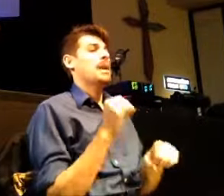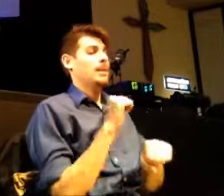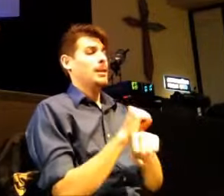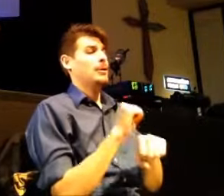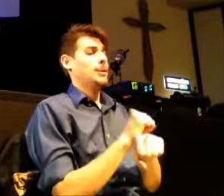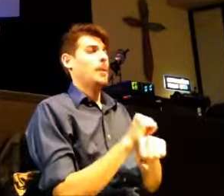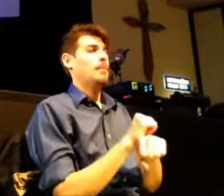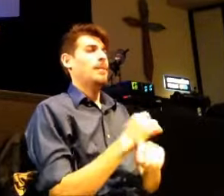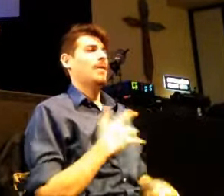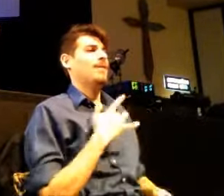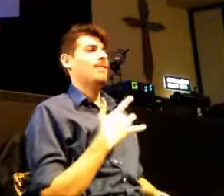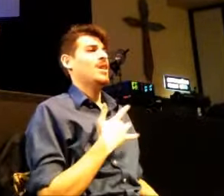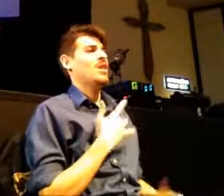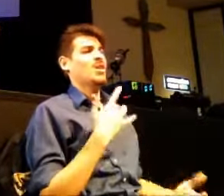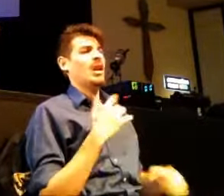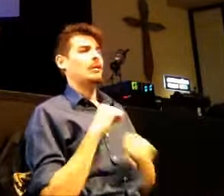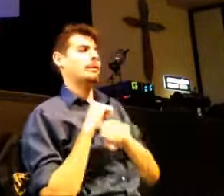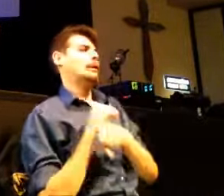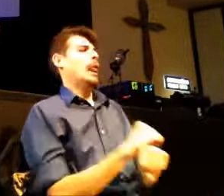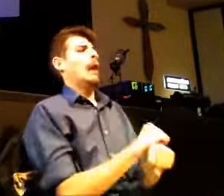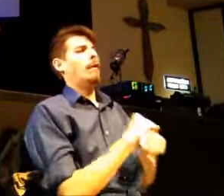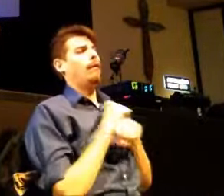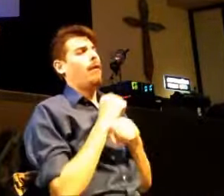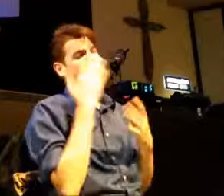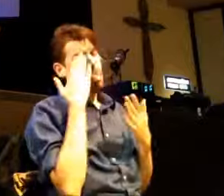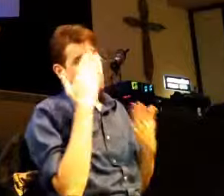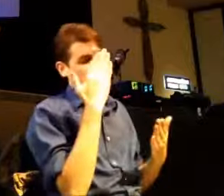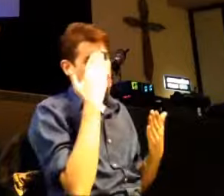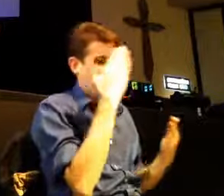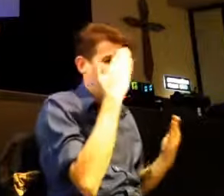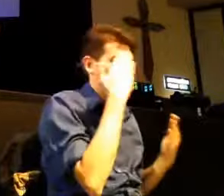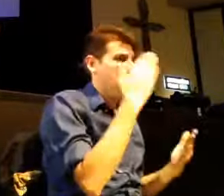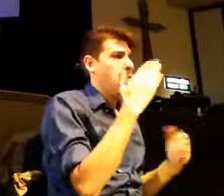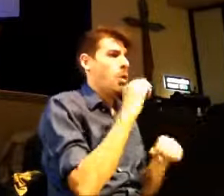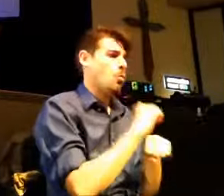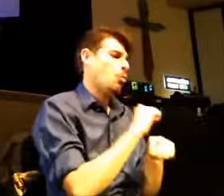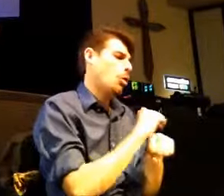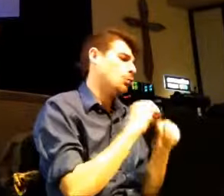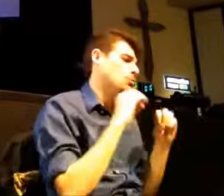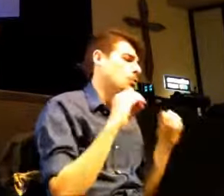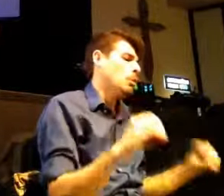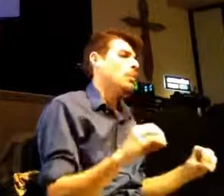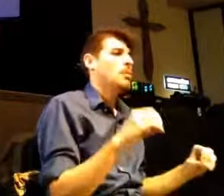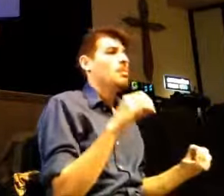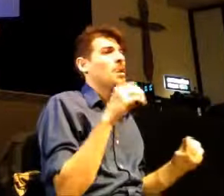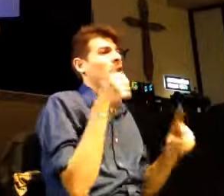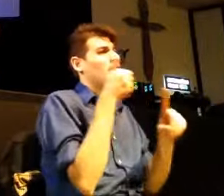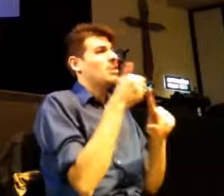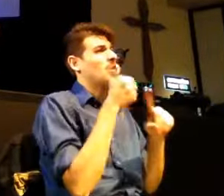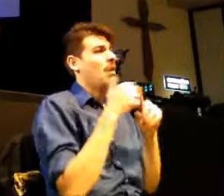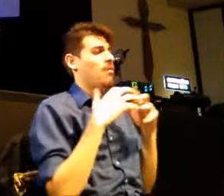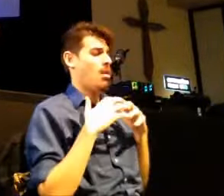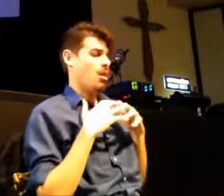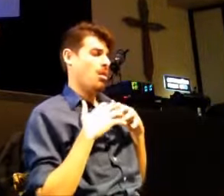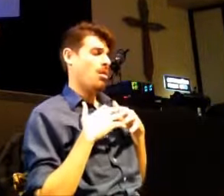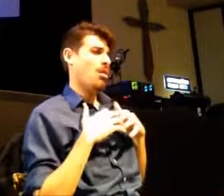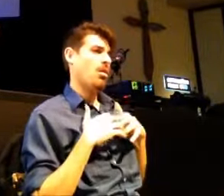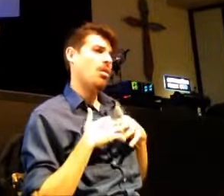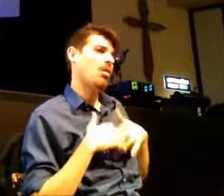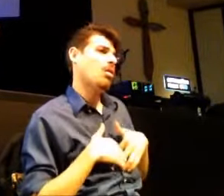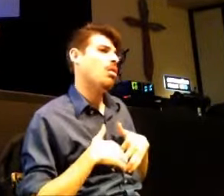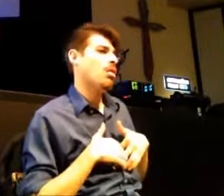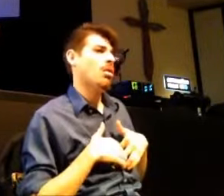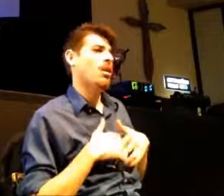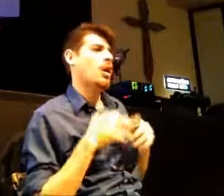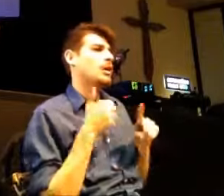whipping boy or the whipping girl, but the reality is you're the one that is compromised and gave in and appeased again and again and again to avoid